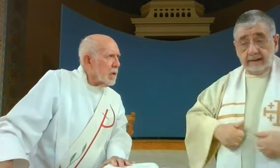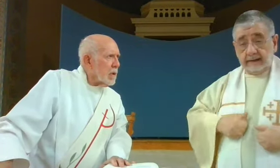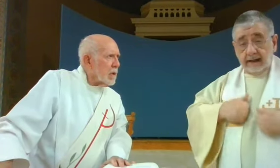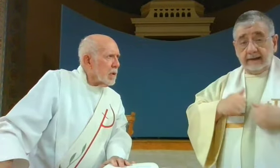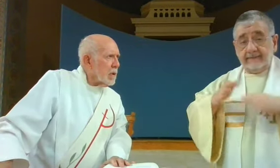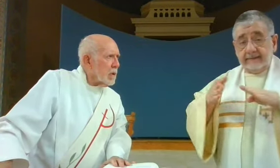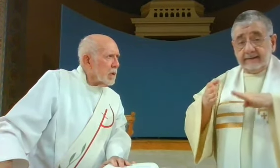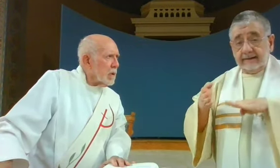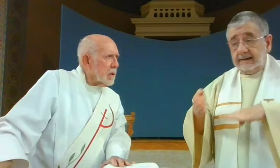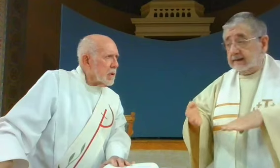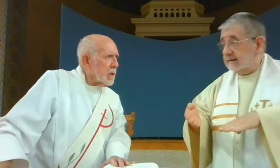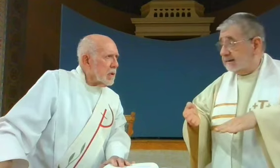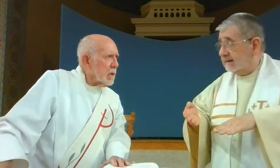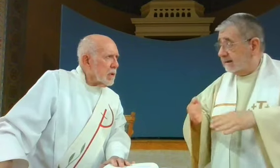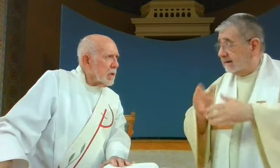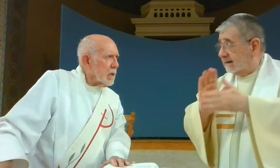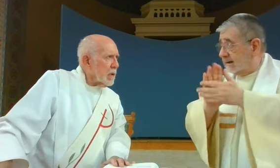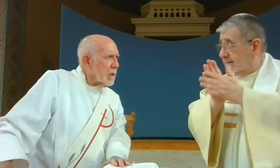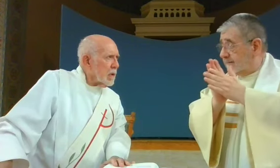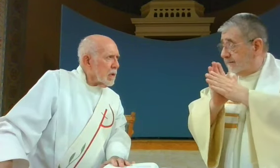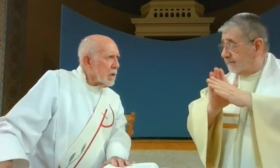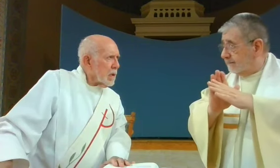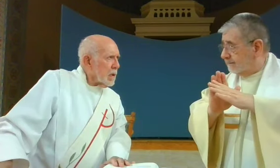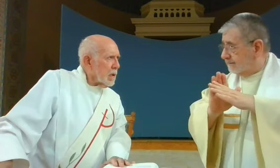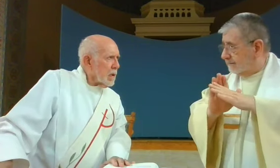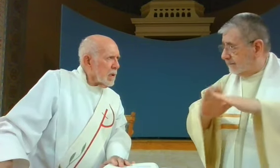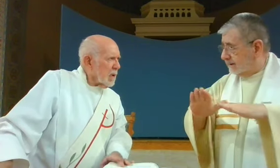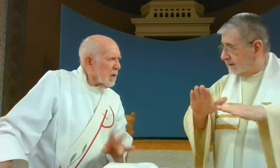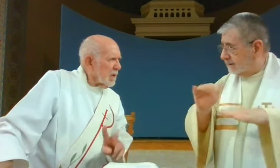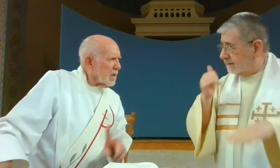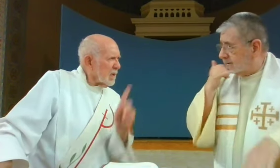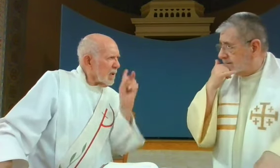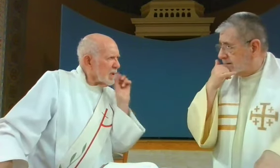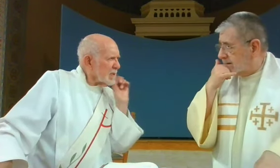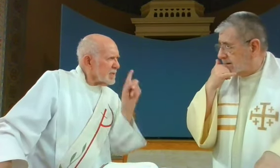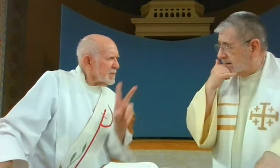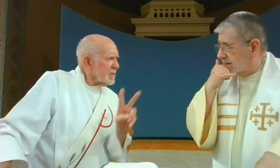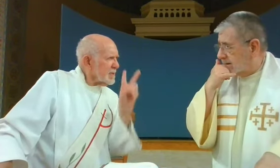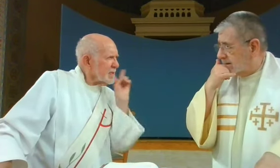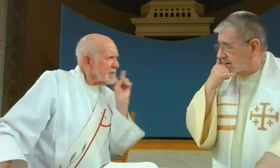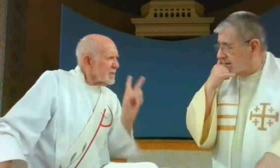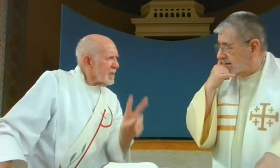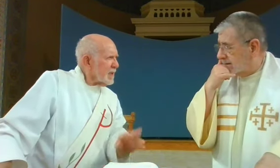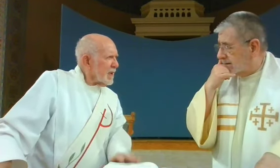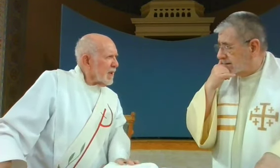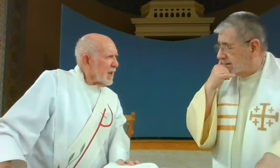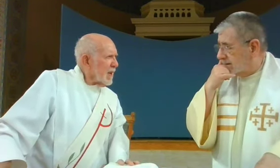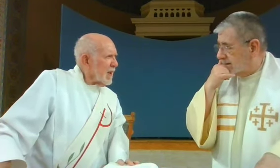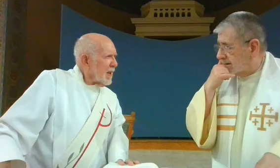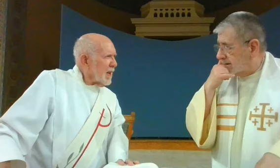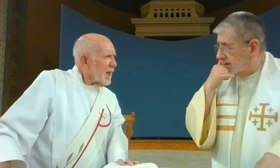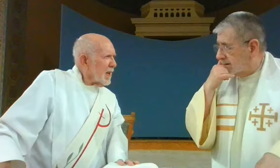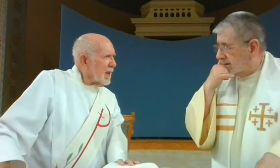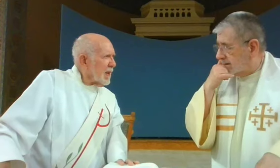mothers, both living and dead, and at peace. No, that was like 2 weeks